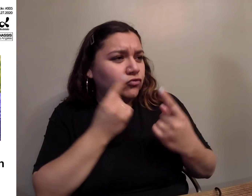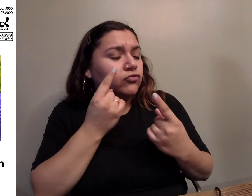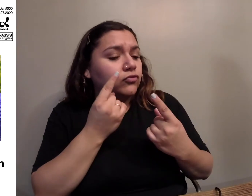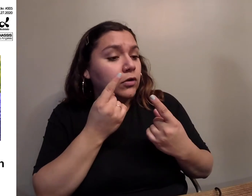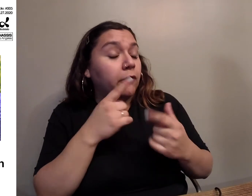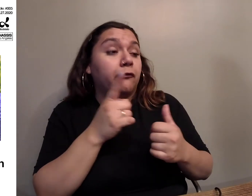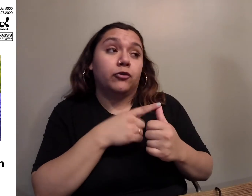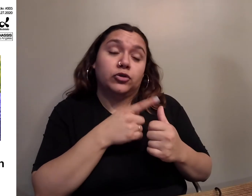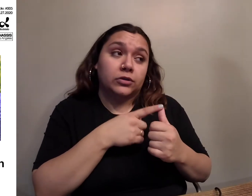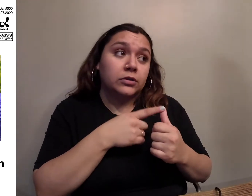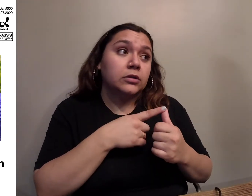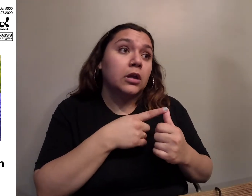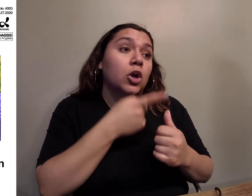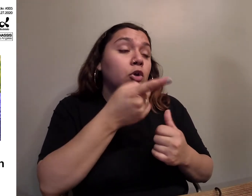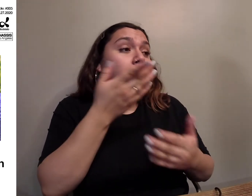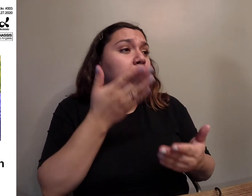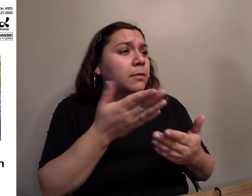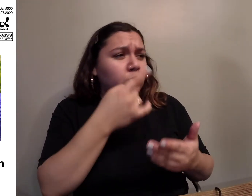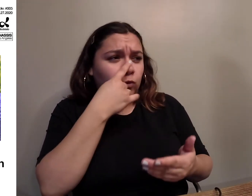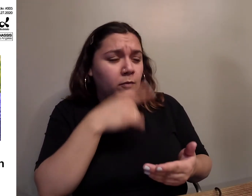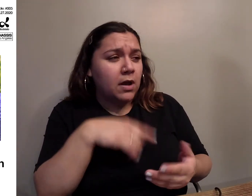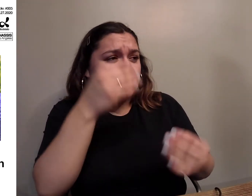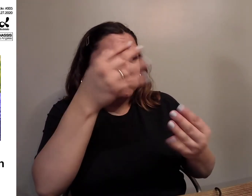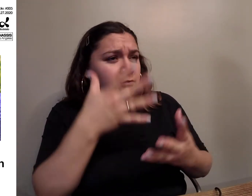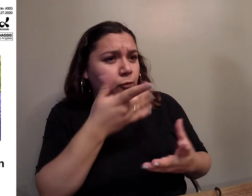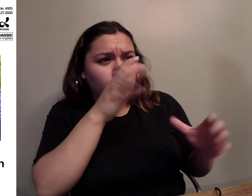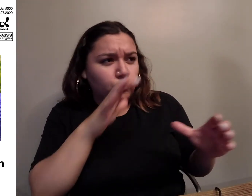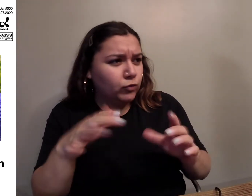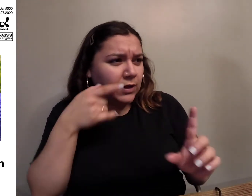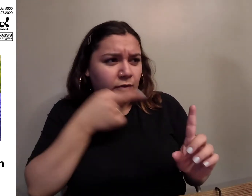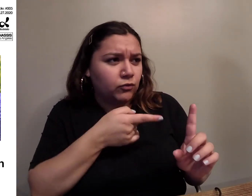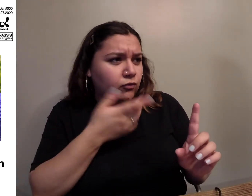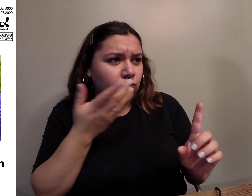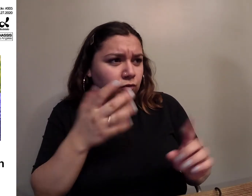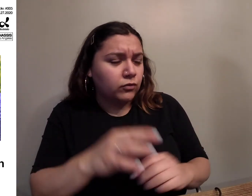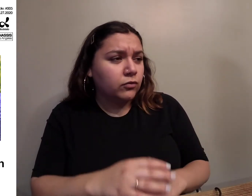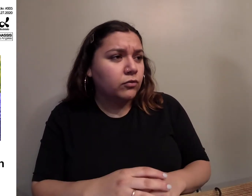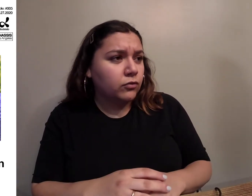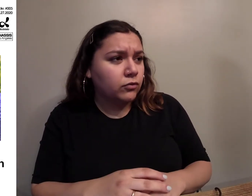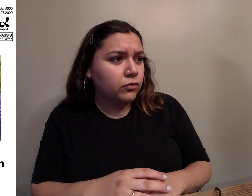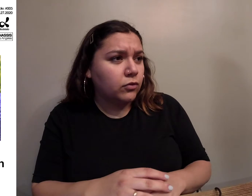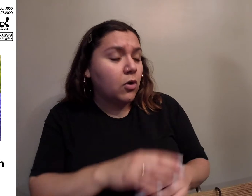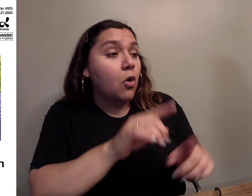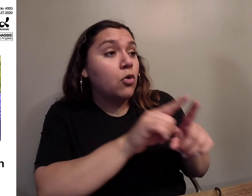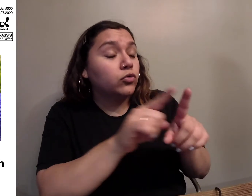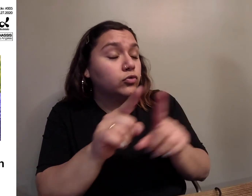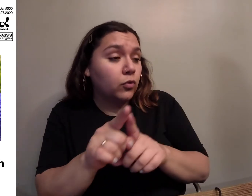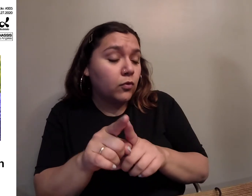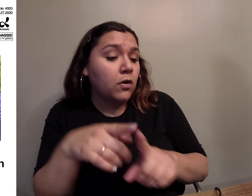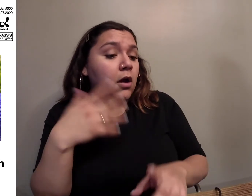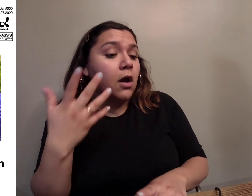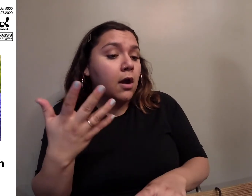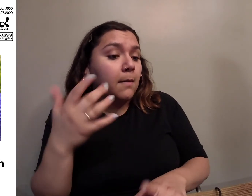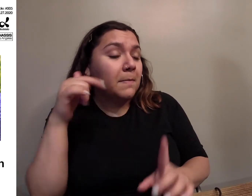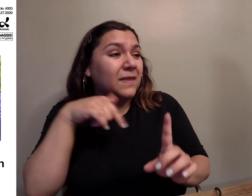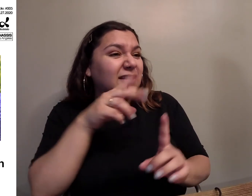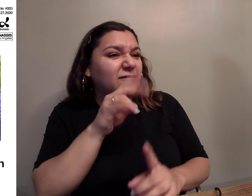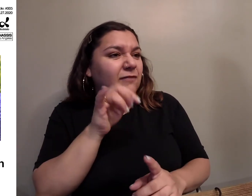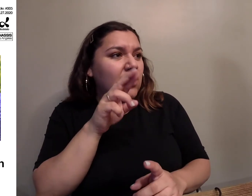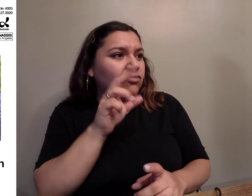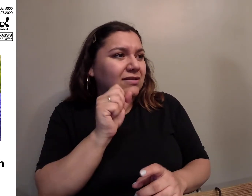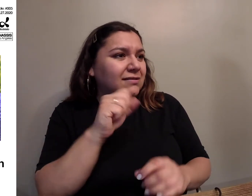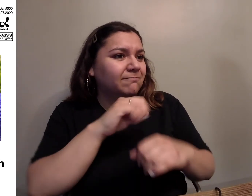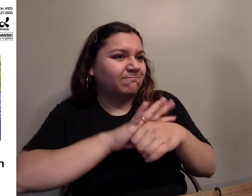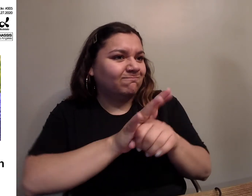Well, first of all, you might tell our listeners what you were doing there, and also this virus, which